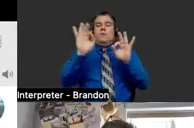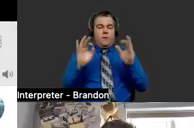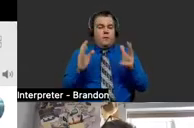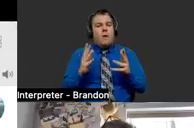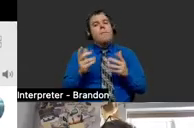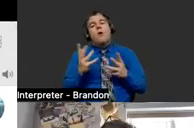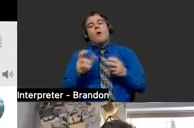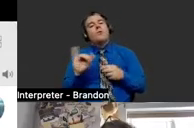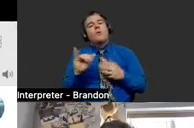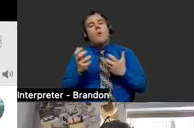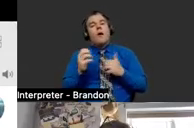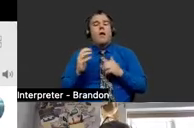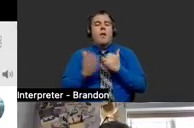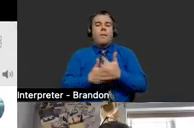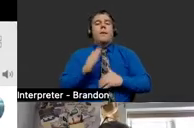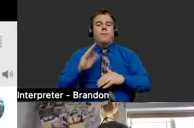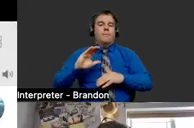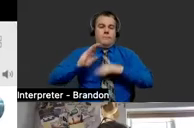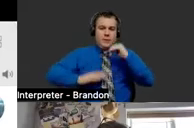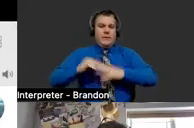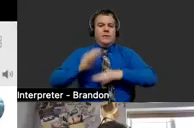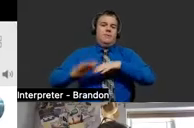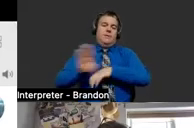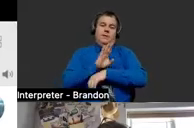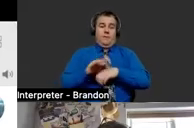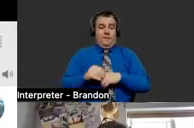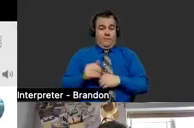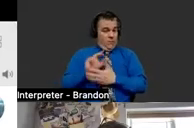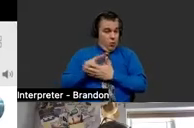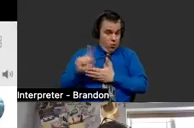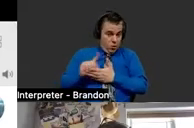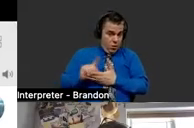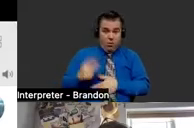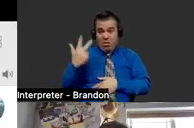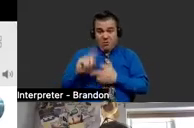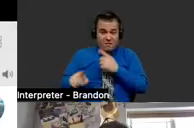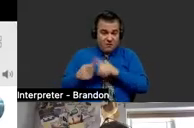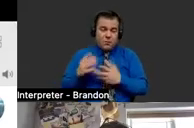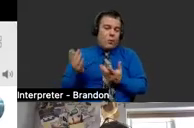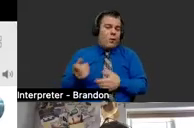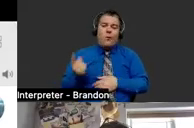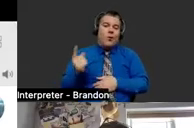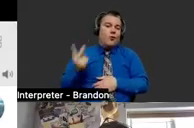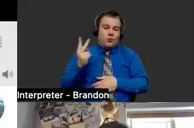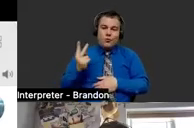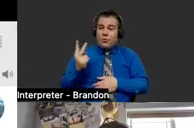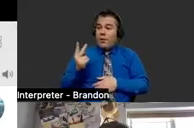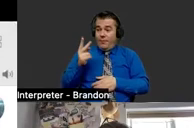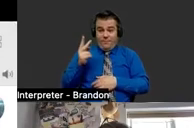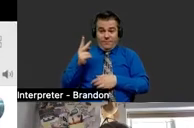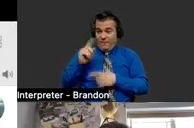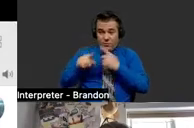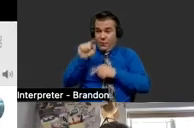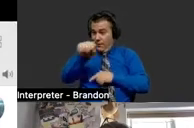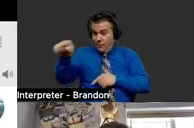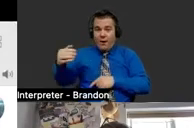this. If you get 3 friends every week to join you, or even just have a friend or 2 get 3 friends, look how that can